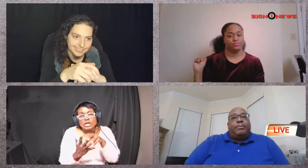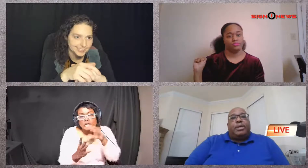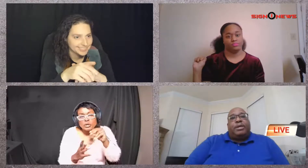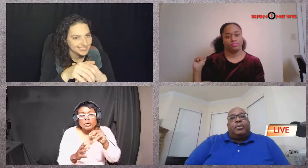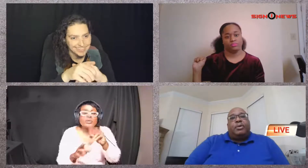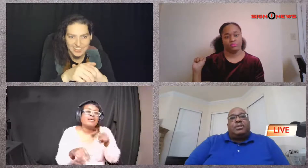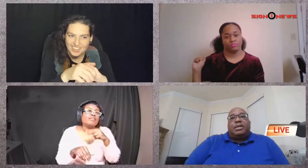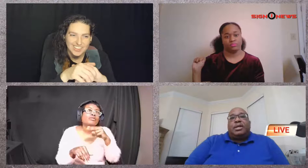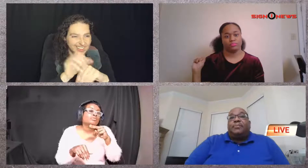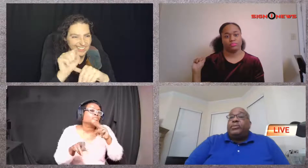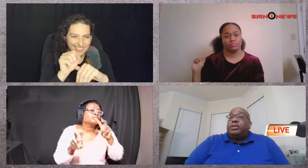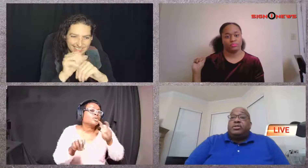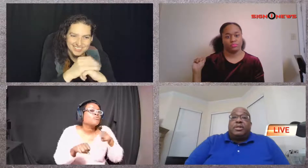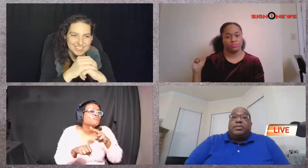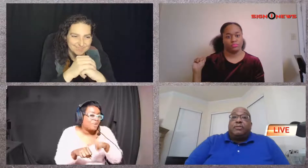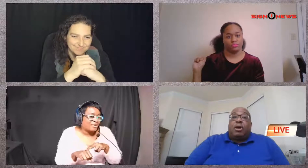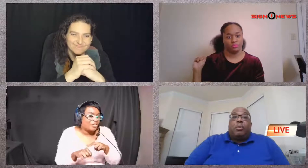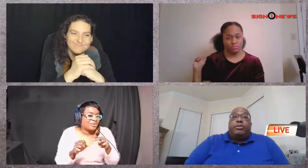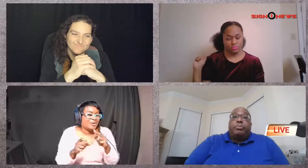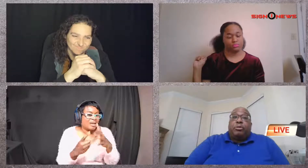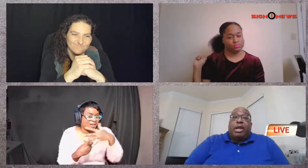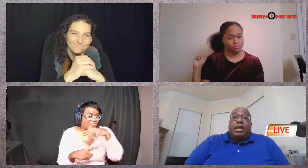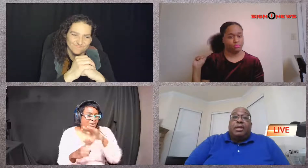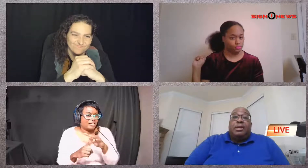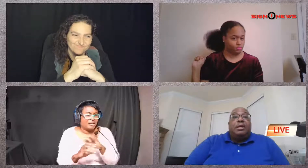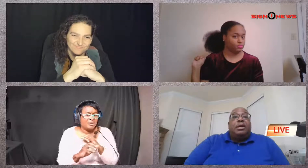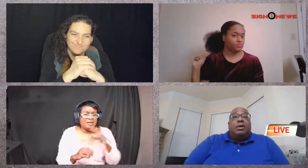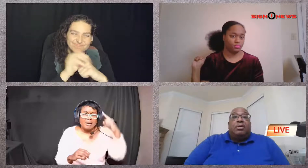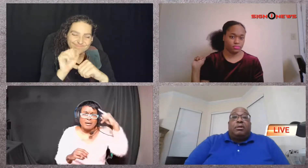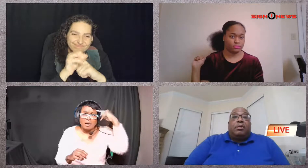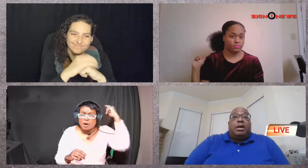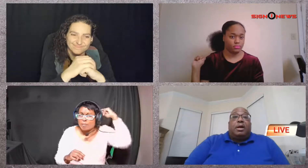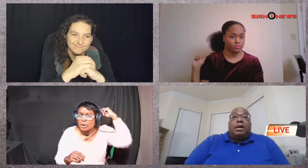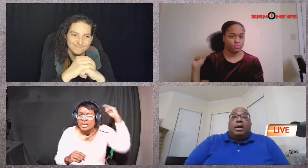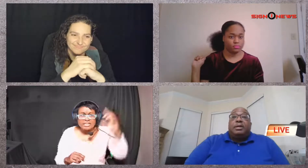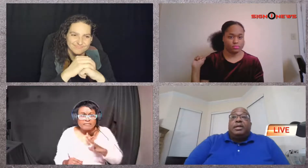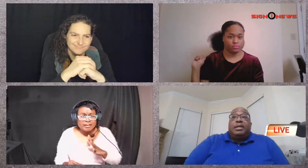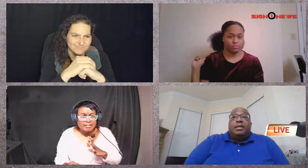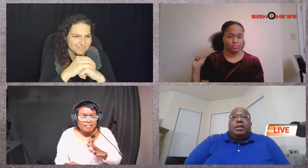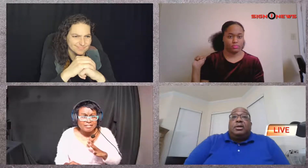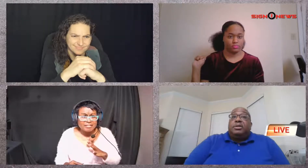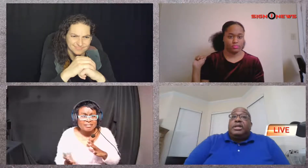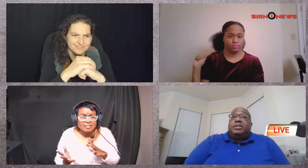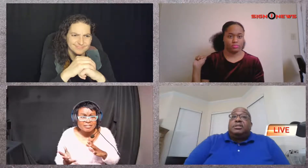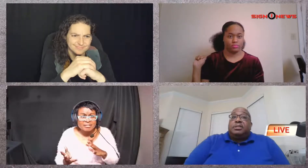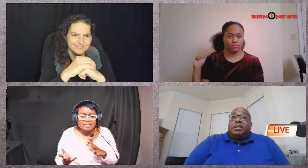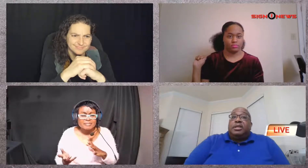regular environment. And we said, there's nothing wrong with her brain. Her,